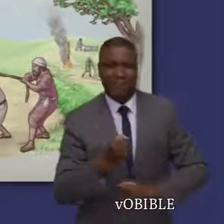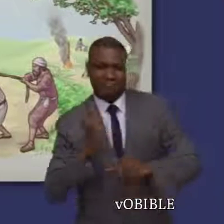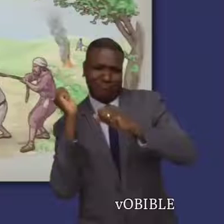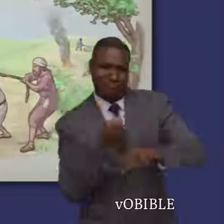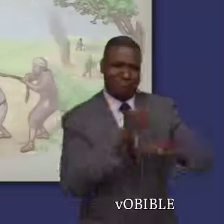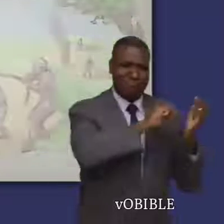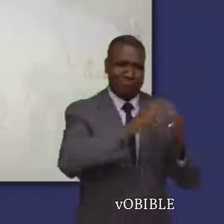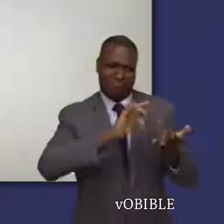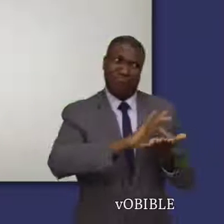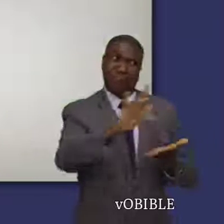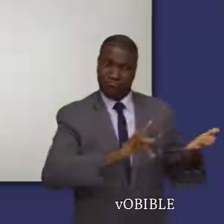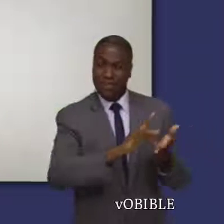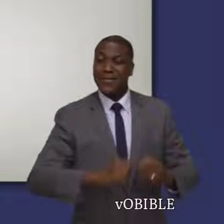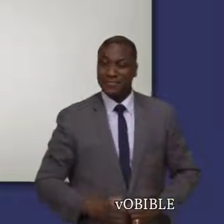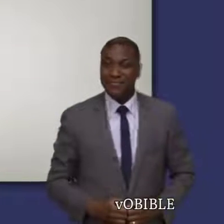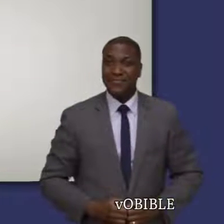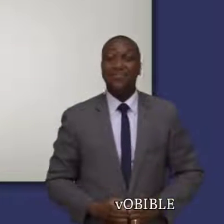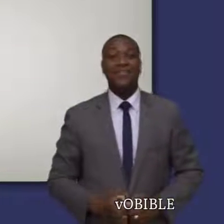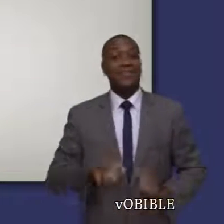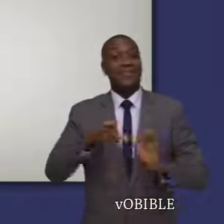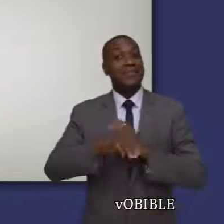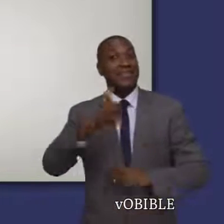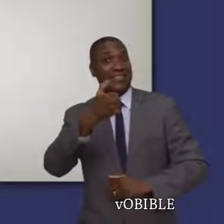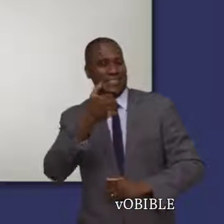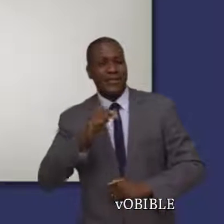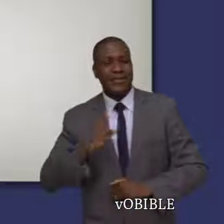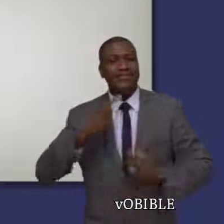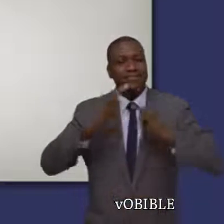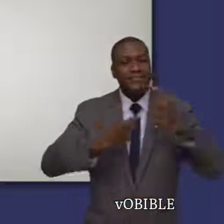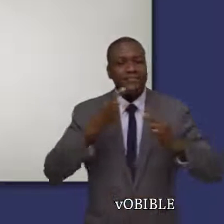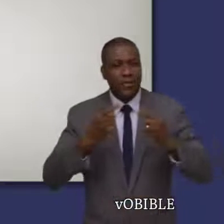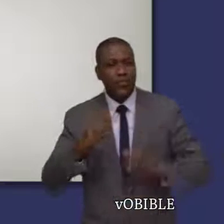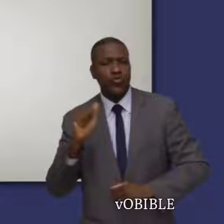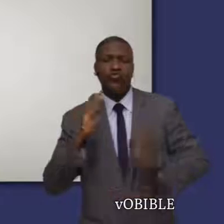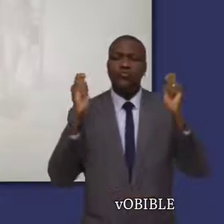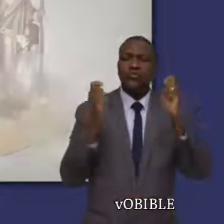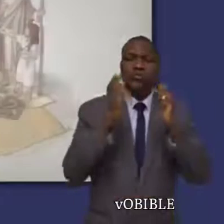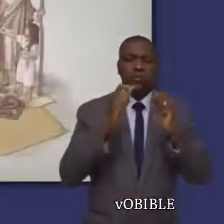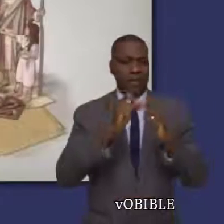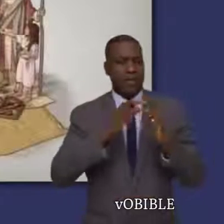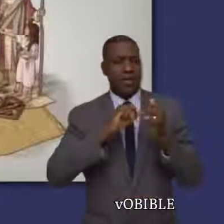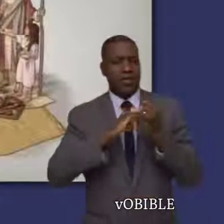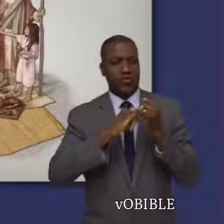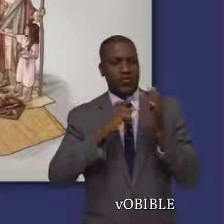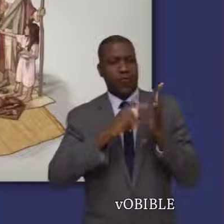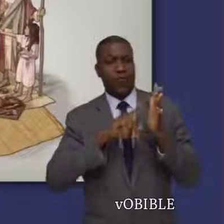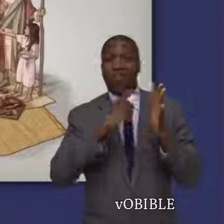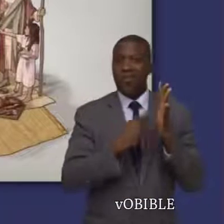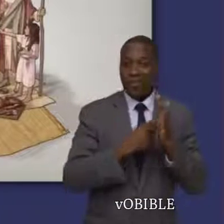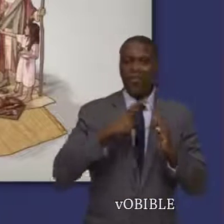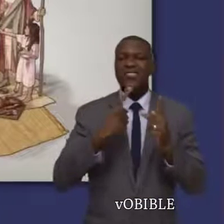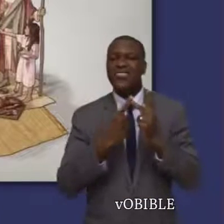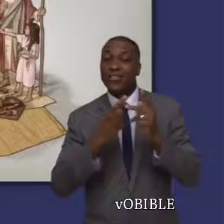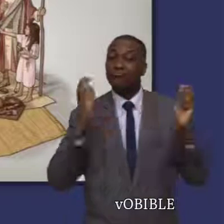images. In chapter 16, Moses reminds God's people to celebrate the Passover, as well as